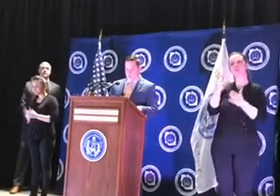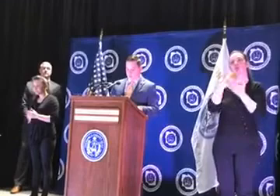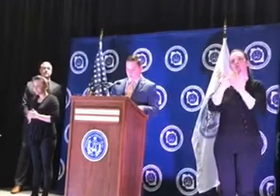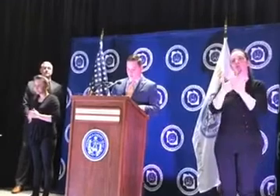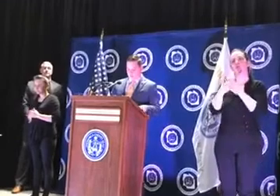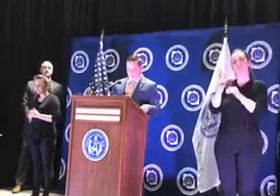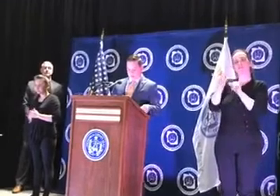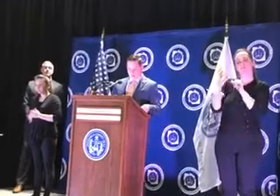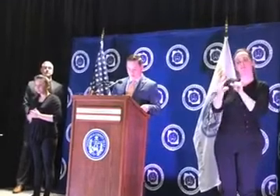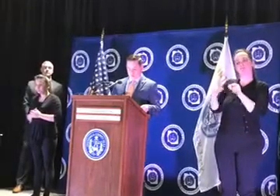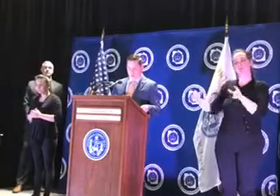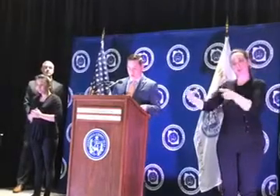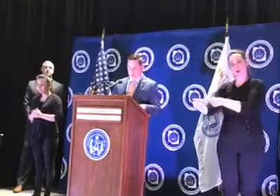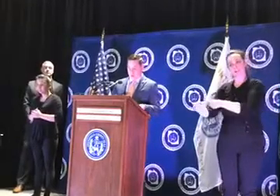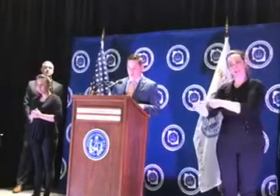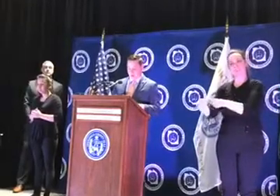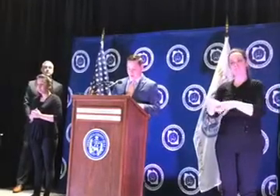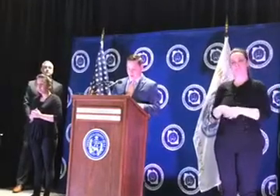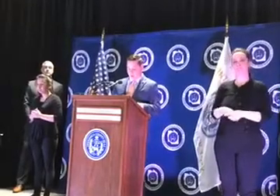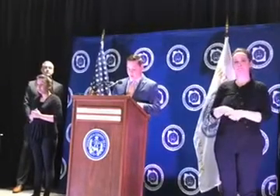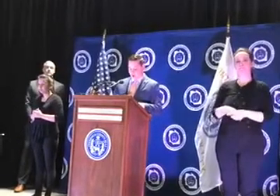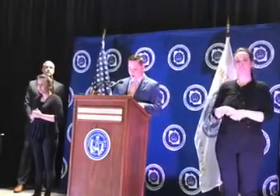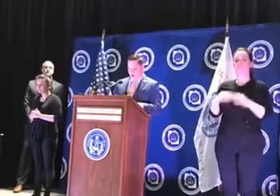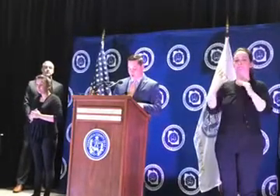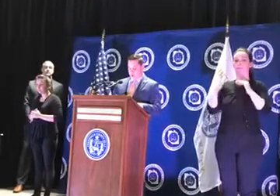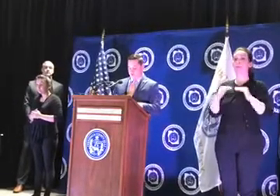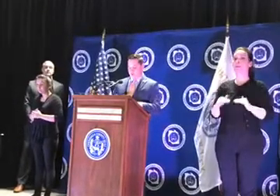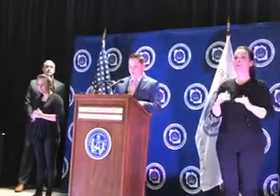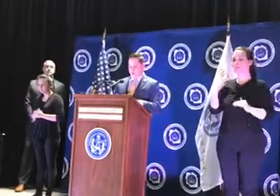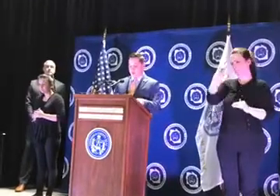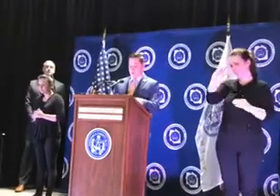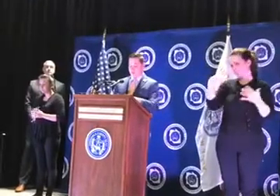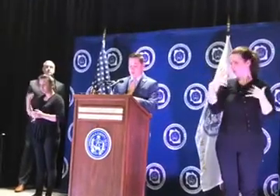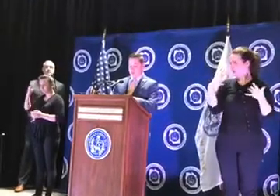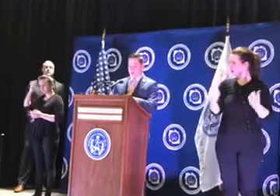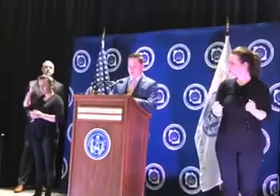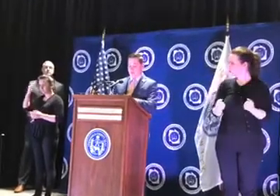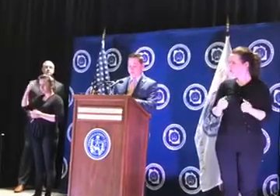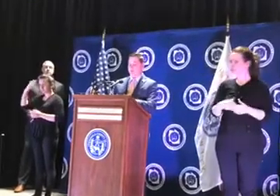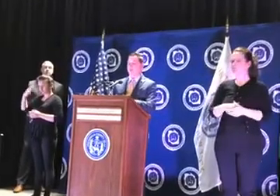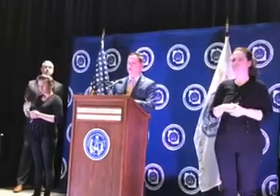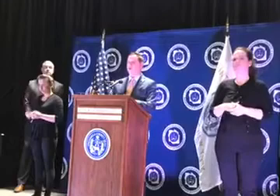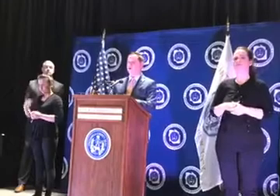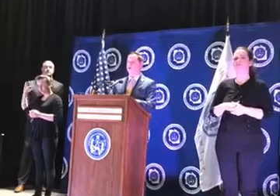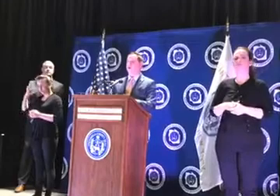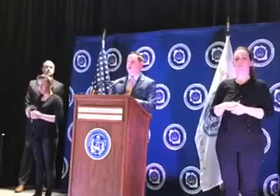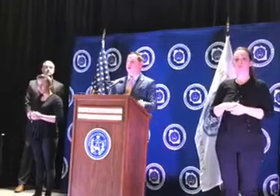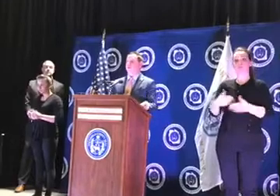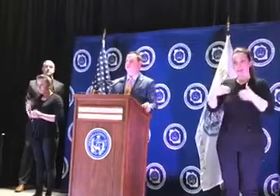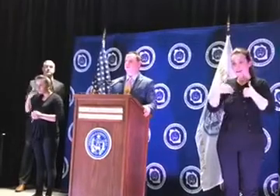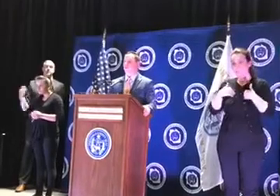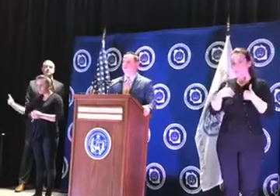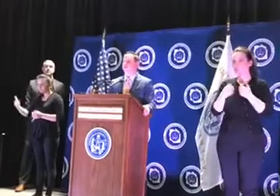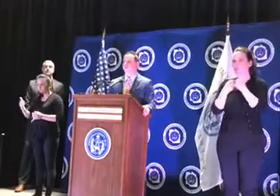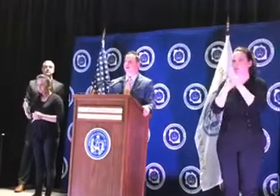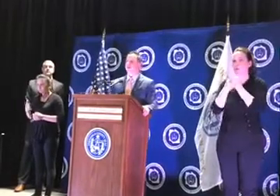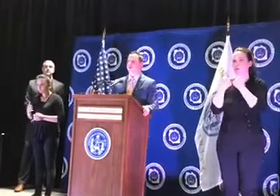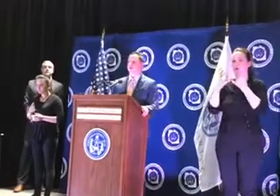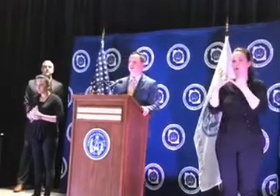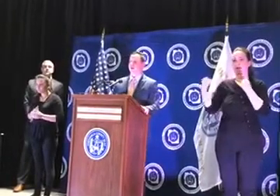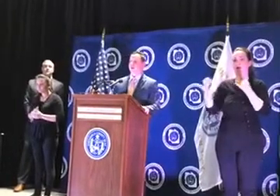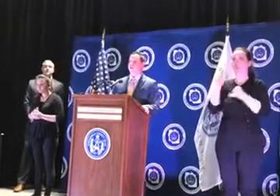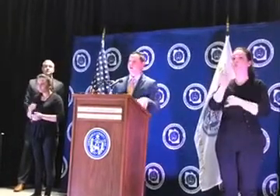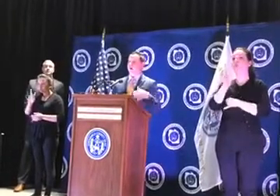Certainly when we're related to mental health, we have our mental health support line with 211. This is going to